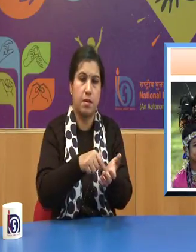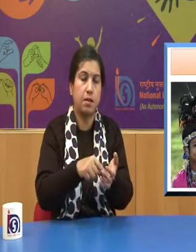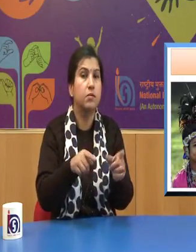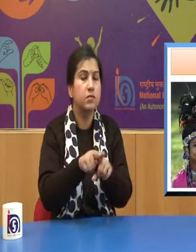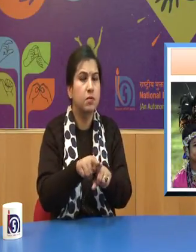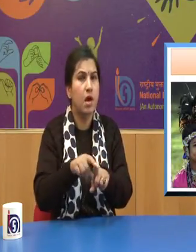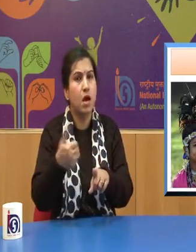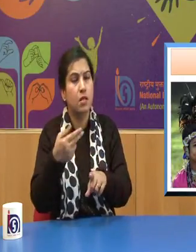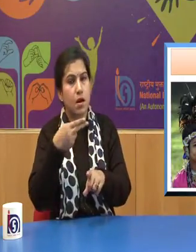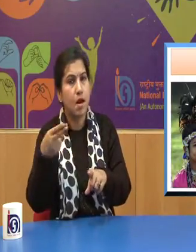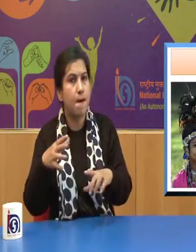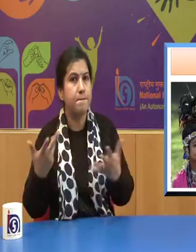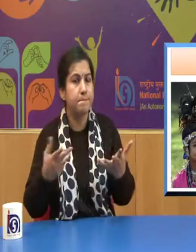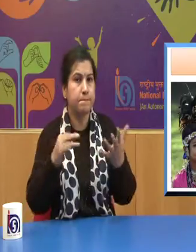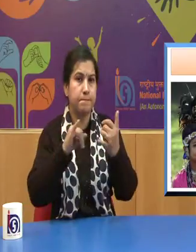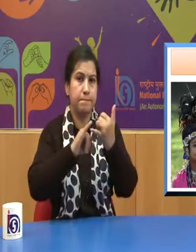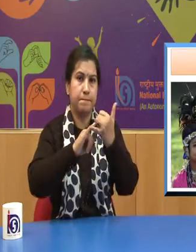or also known as Santhal Paragna.